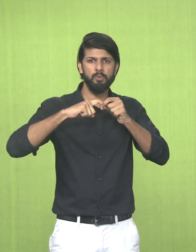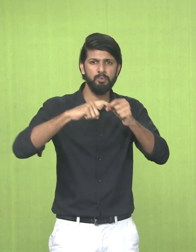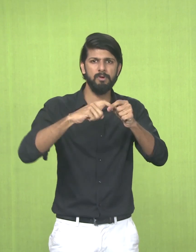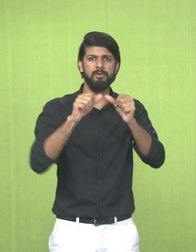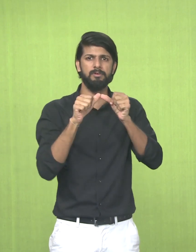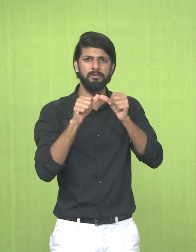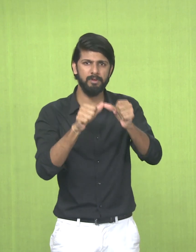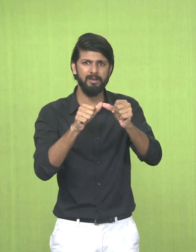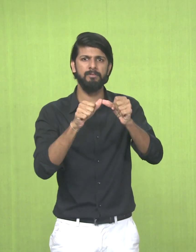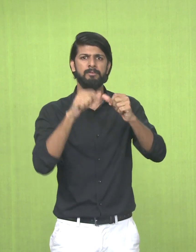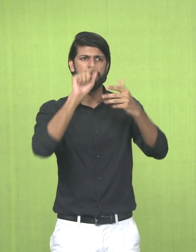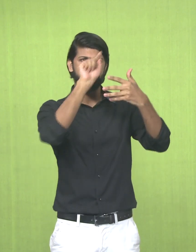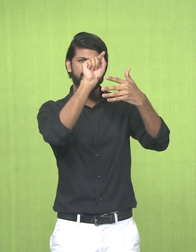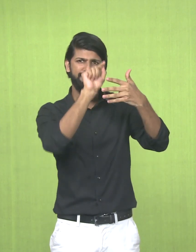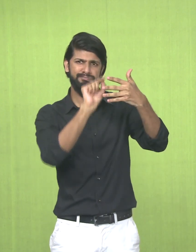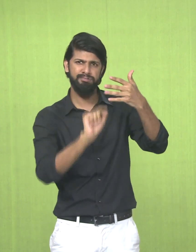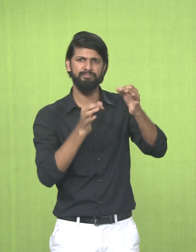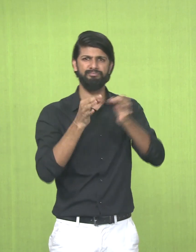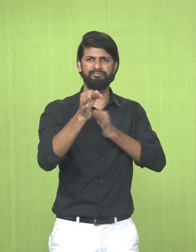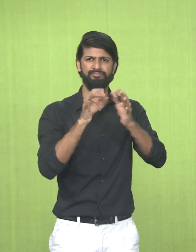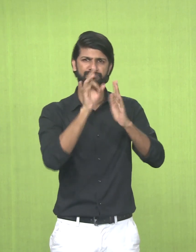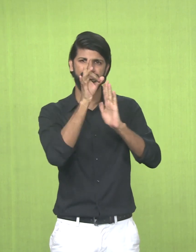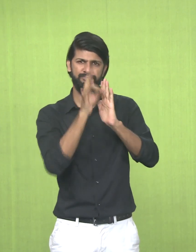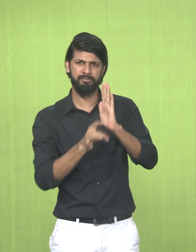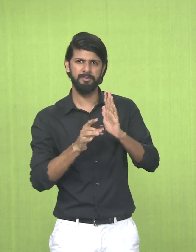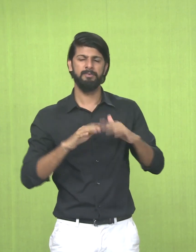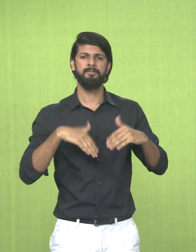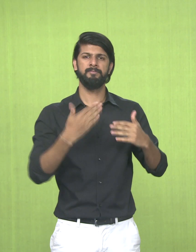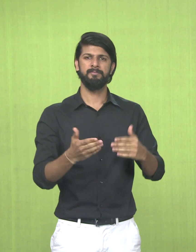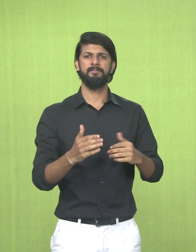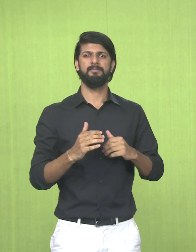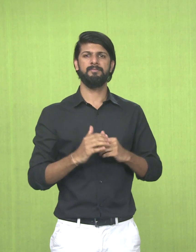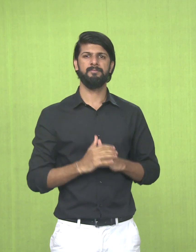Next, we will have questions and answers from the lesson.